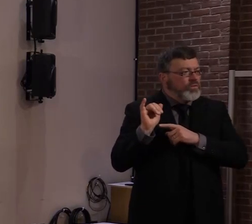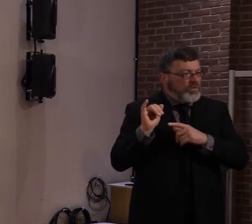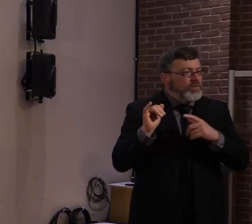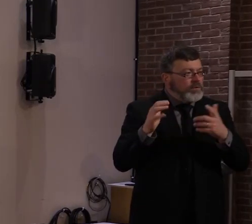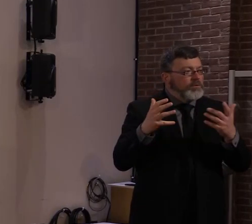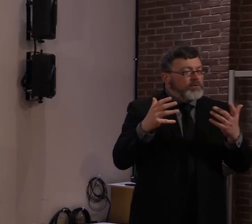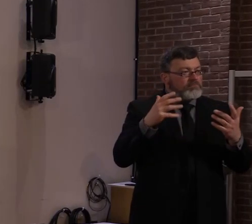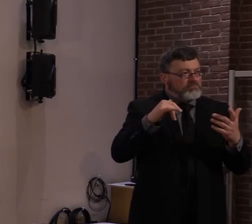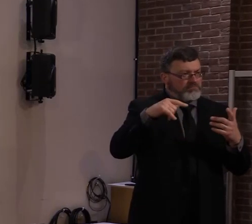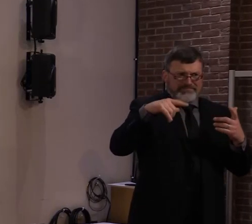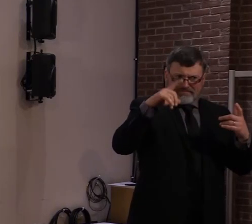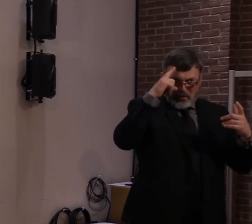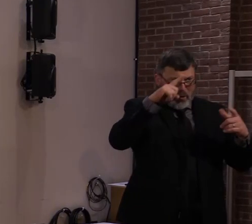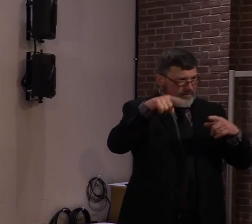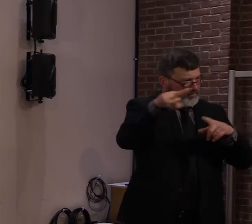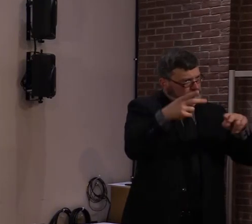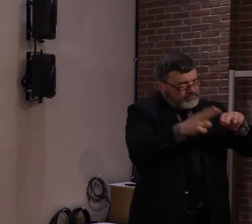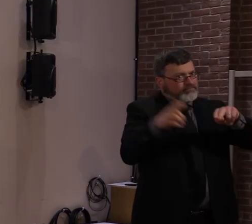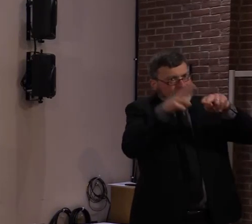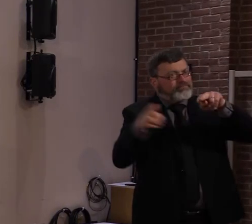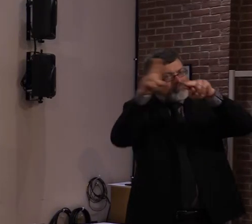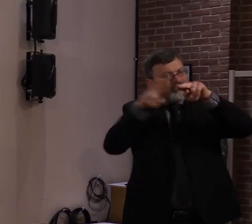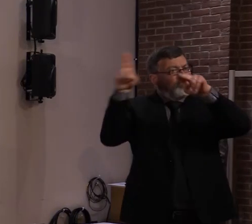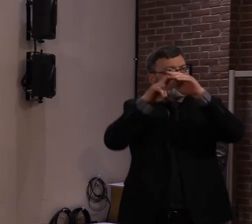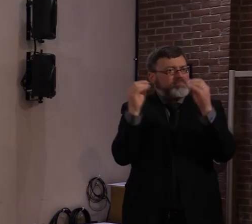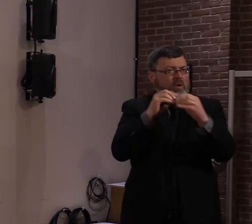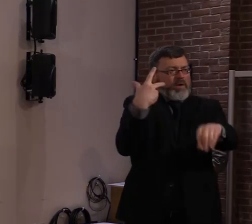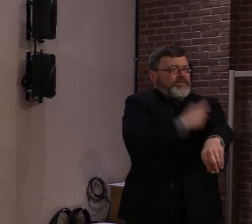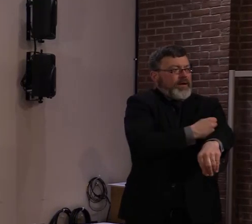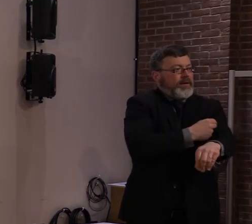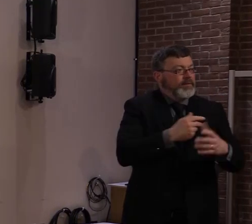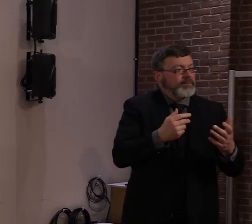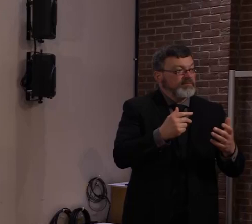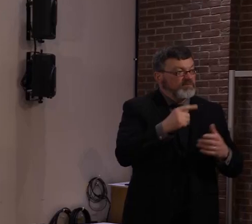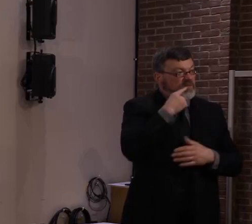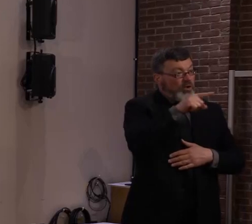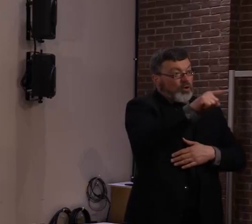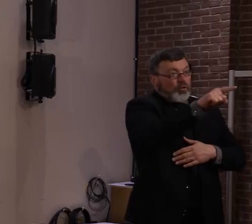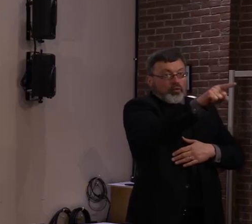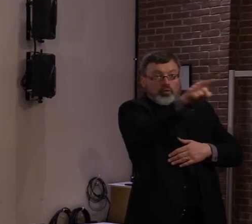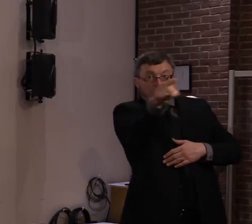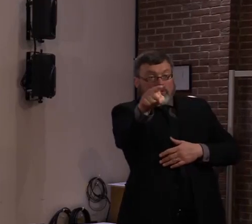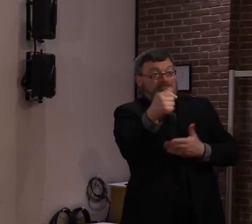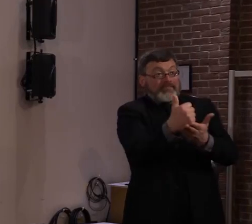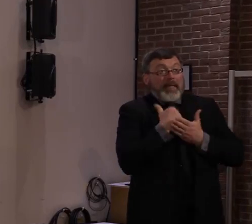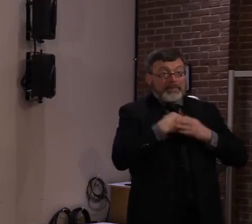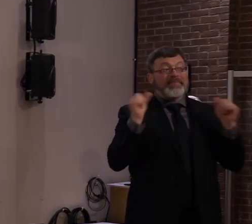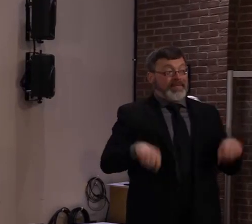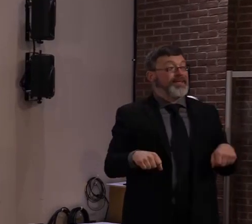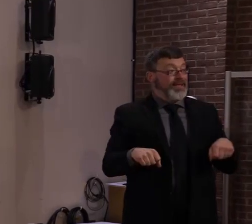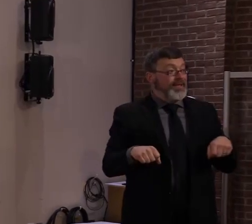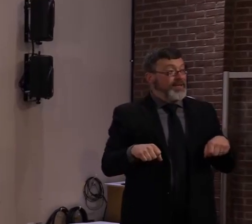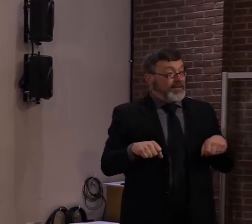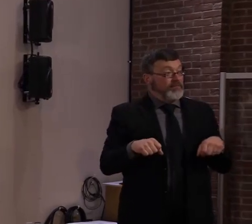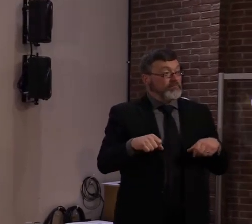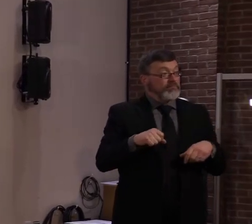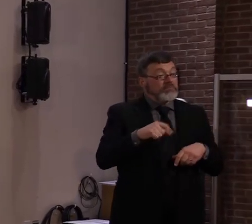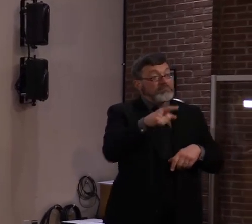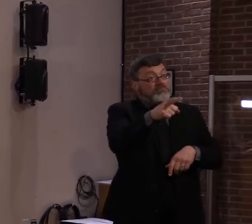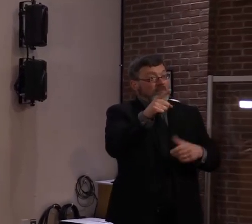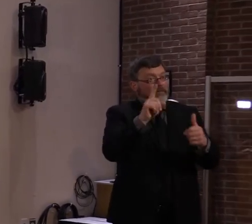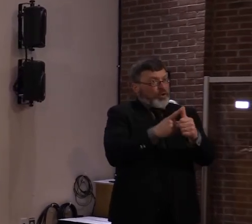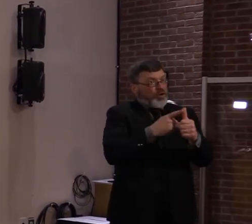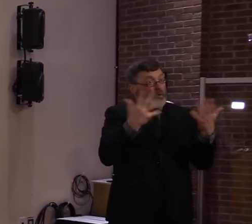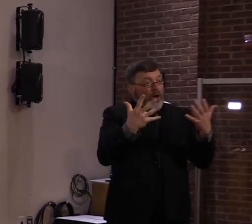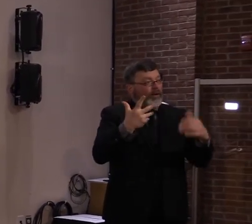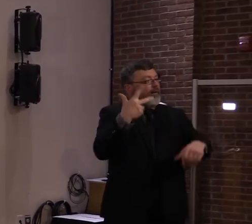always, and just as important, you can help too. Not only by getting vaccinated, if you have not done so as